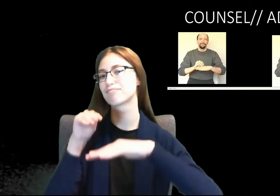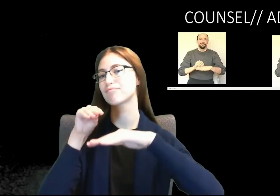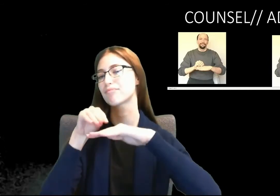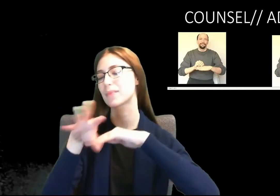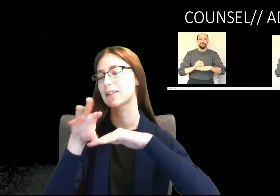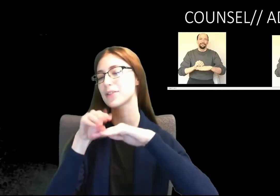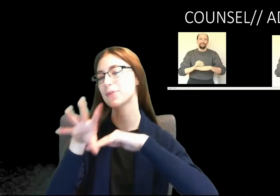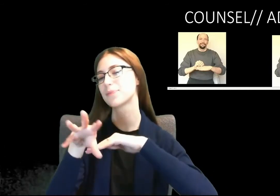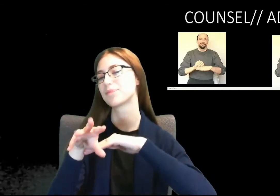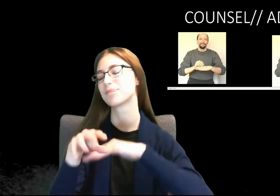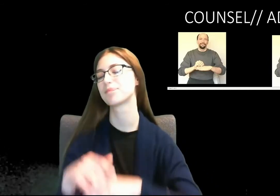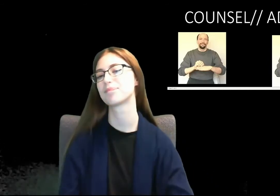Counsel.